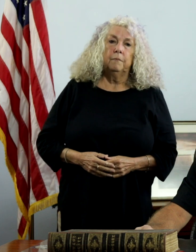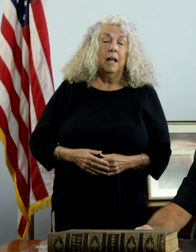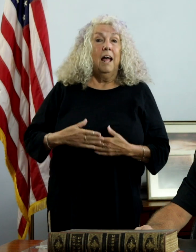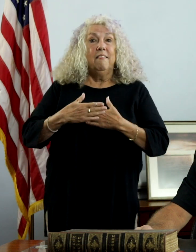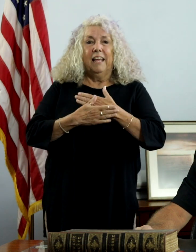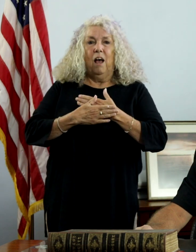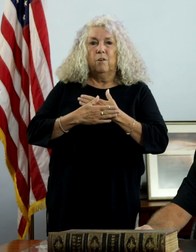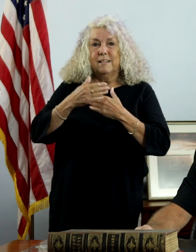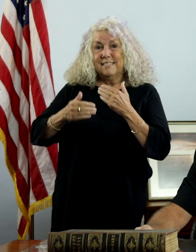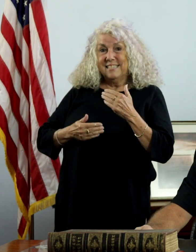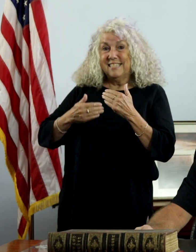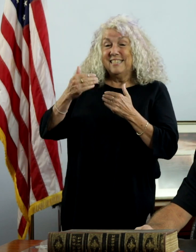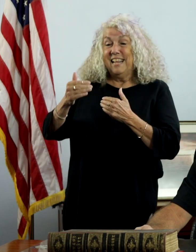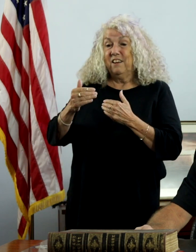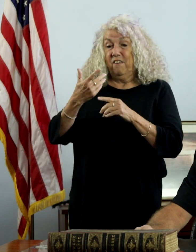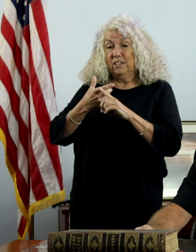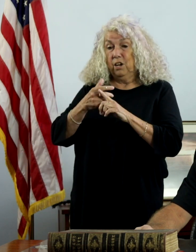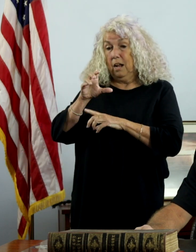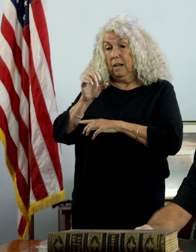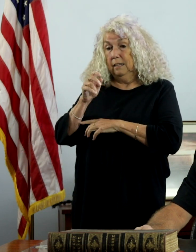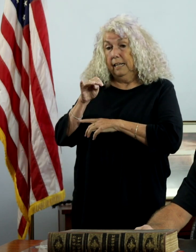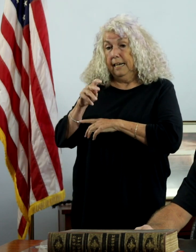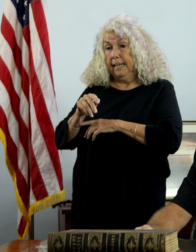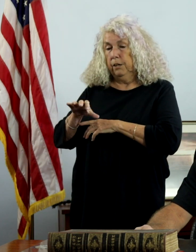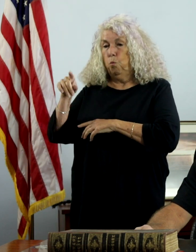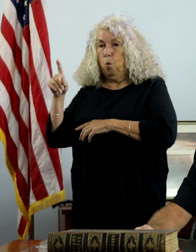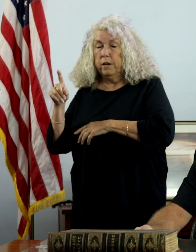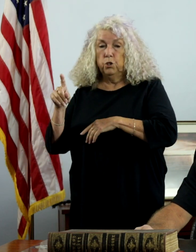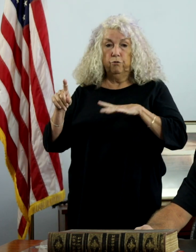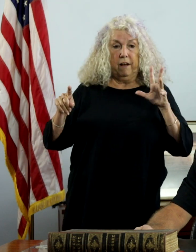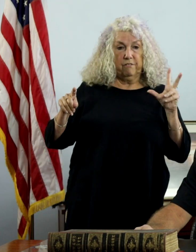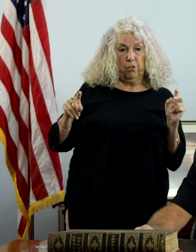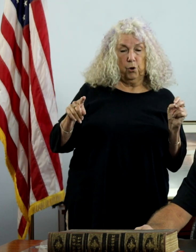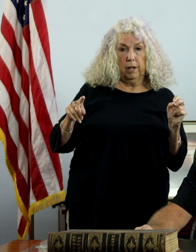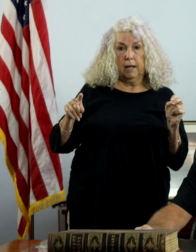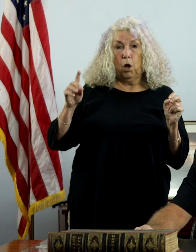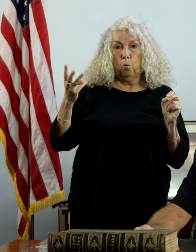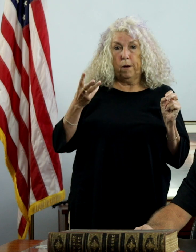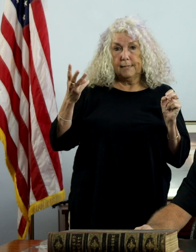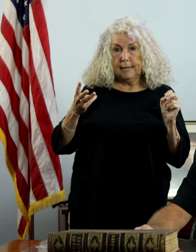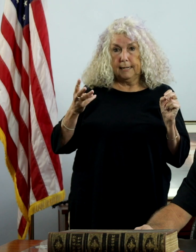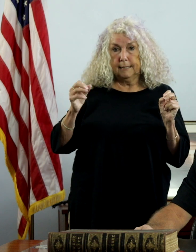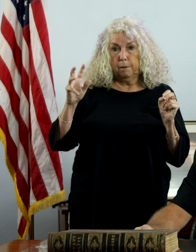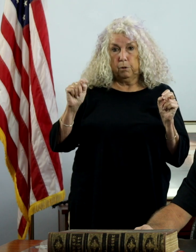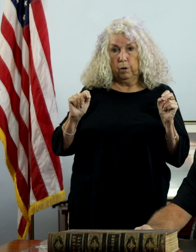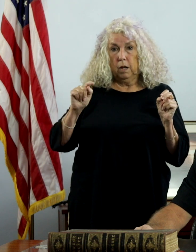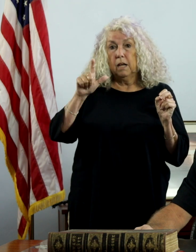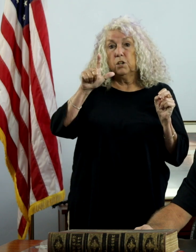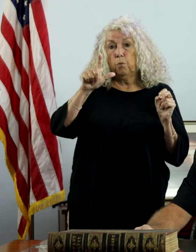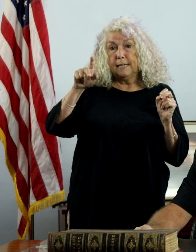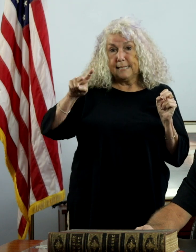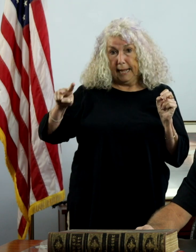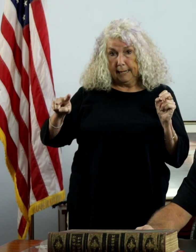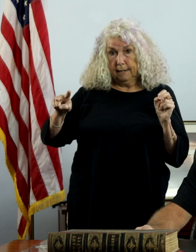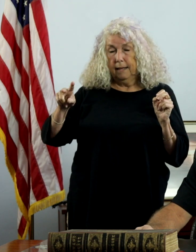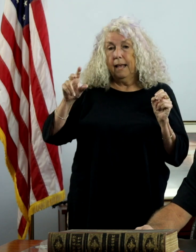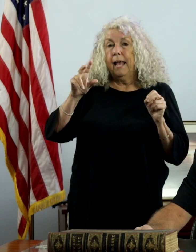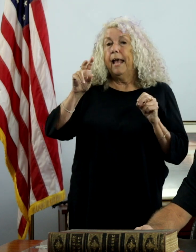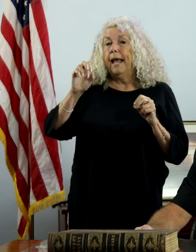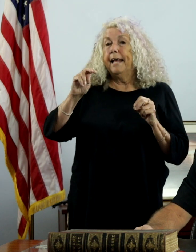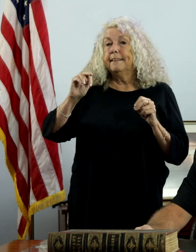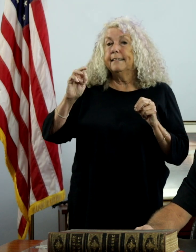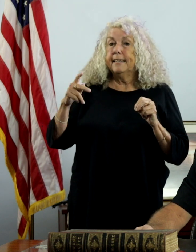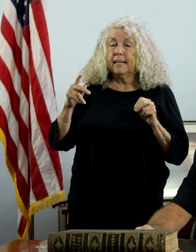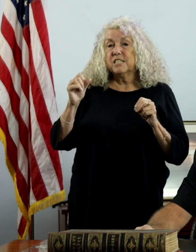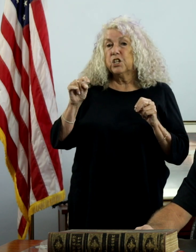The county's next vaccination clinic is from 1 to 5:30 on Wednesday, September 22nd, at the Nick